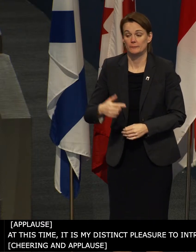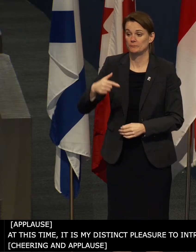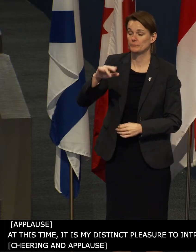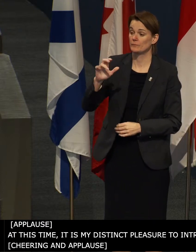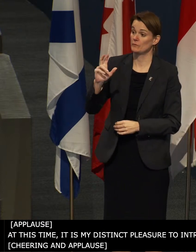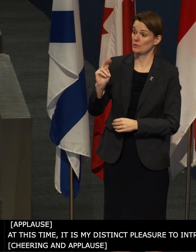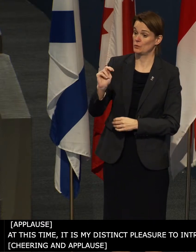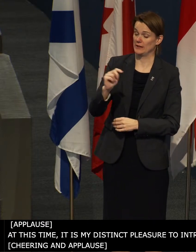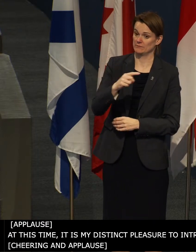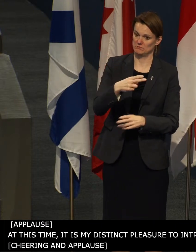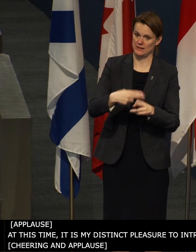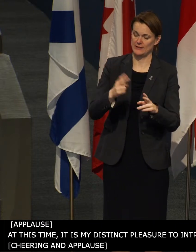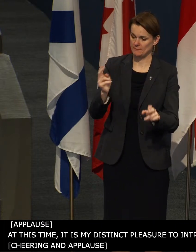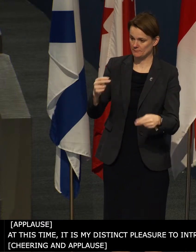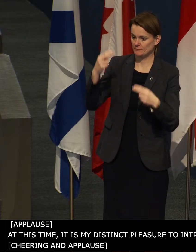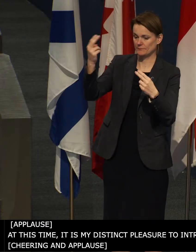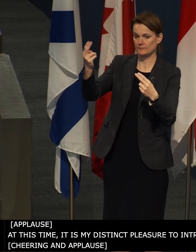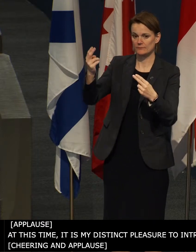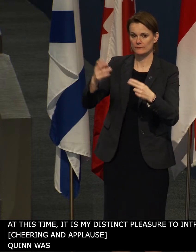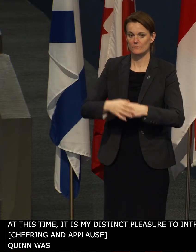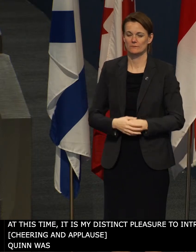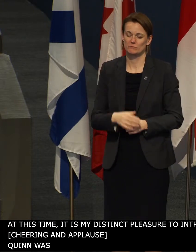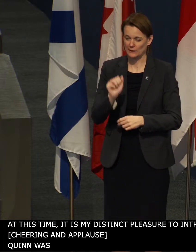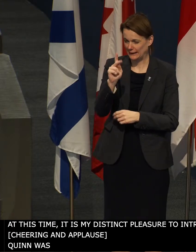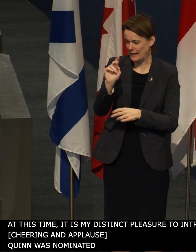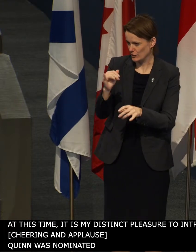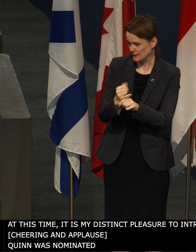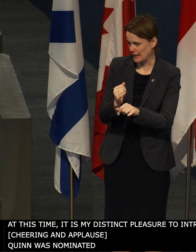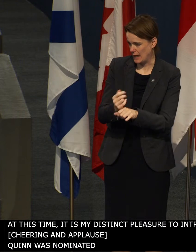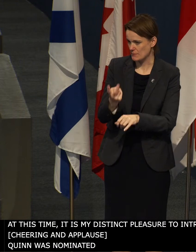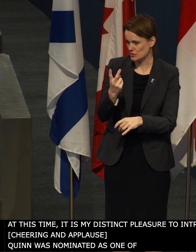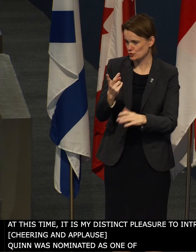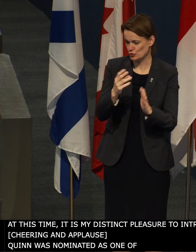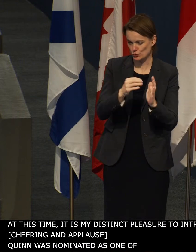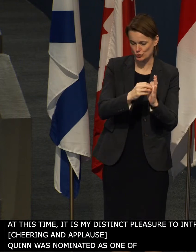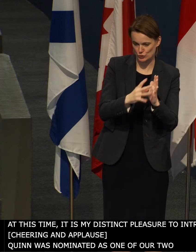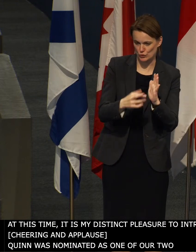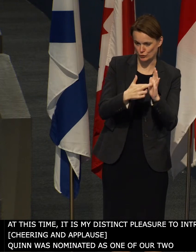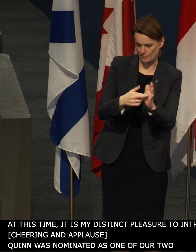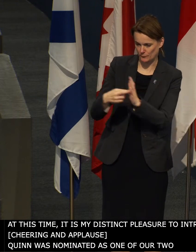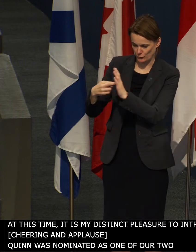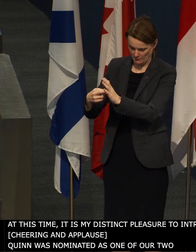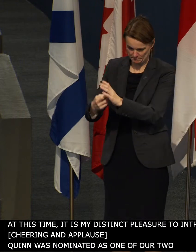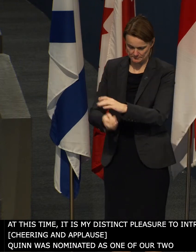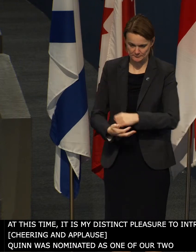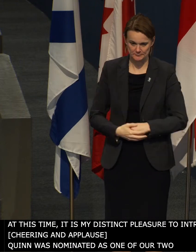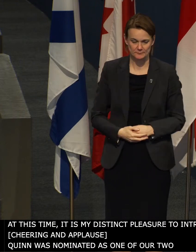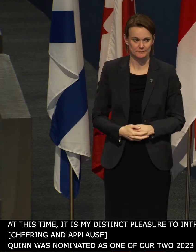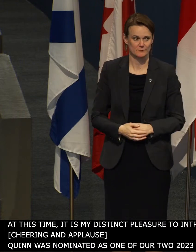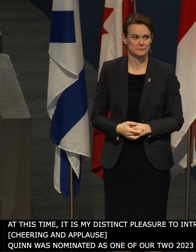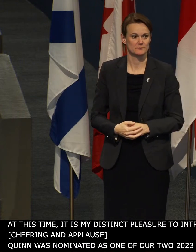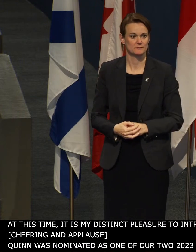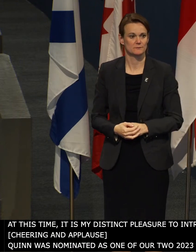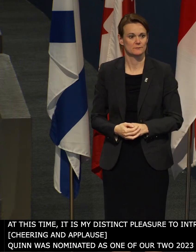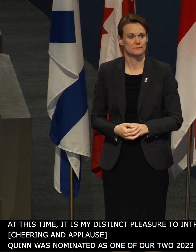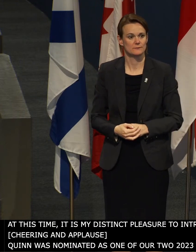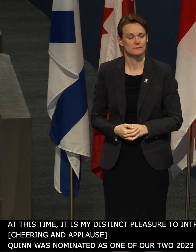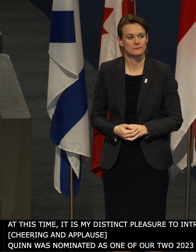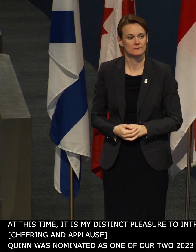Quinn was nominated as one of our 2023 Akerley Campus valedictorian and chosen to represent his